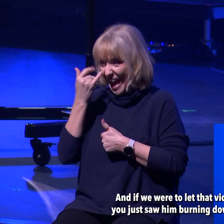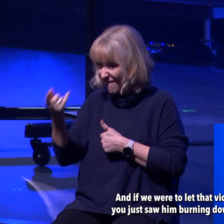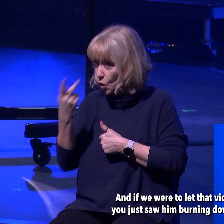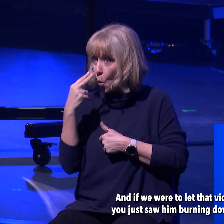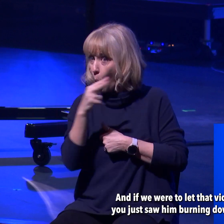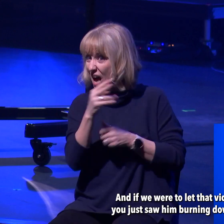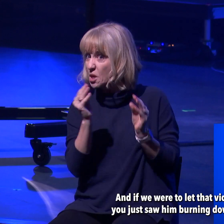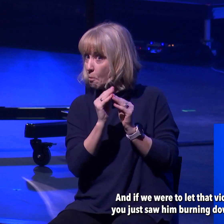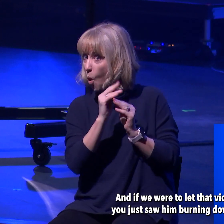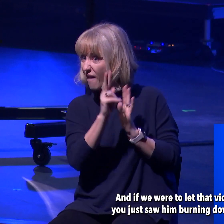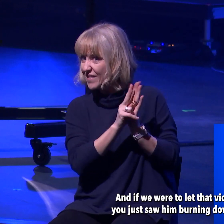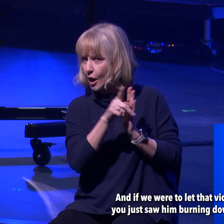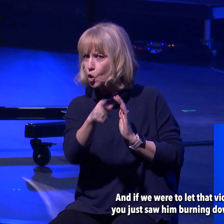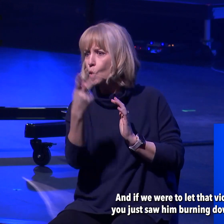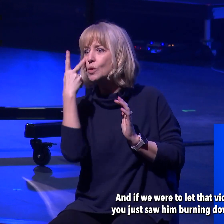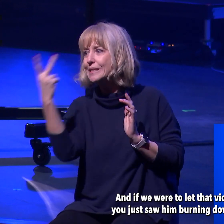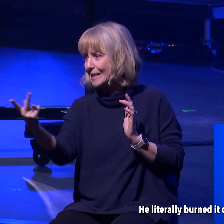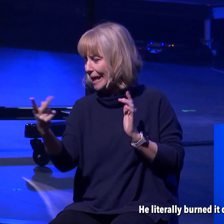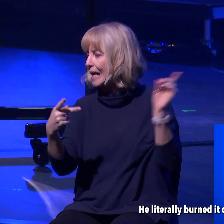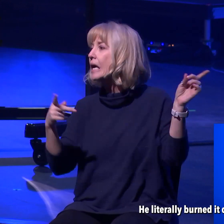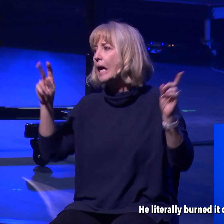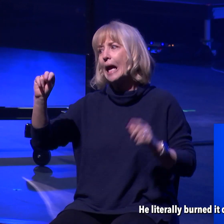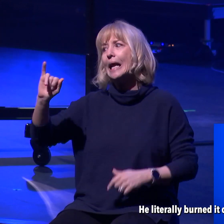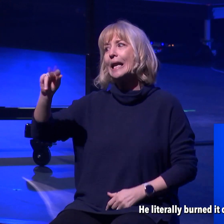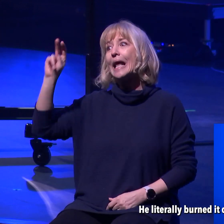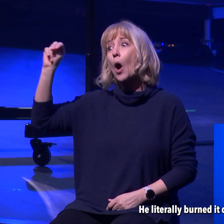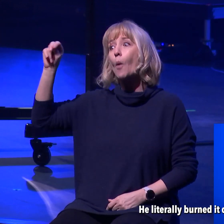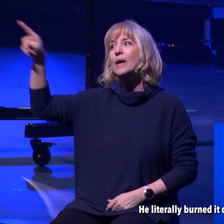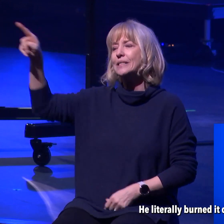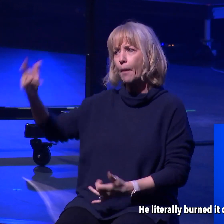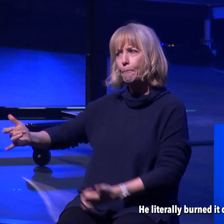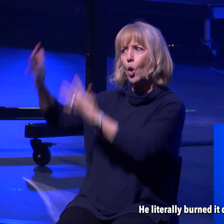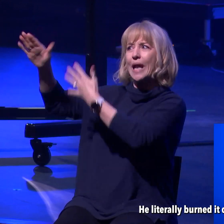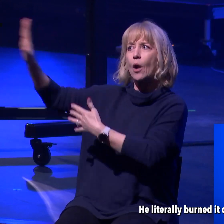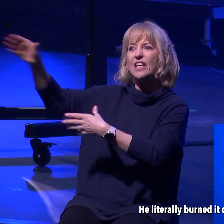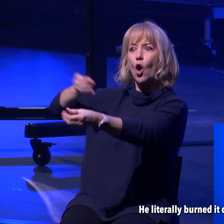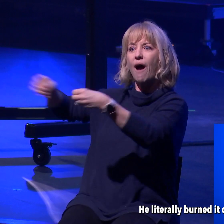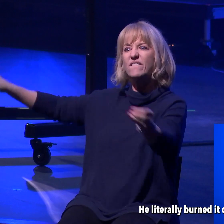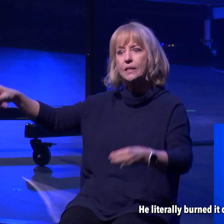on, you would have saw him burning down his office. He literally burned it down.